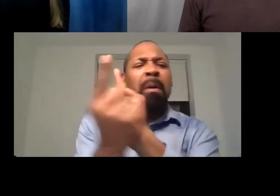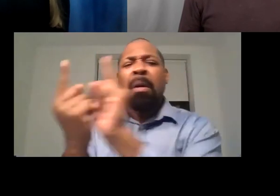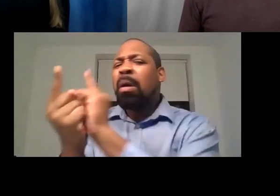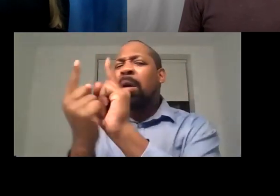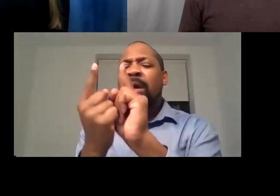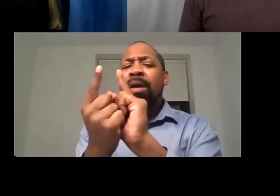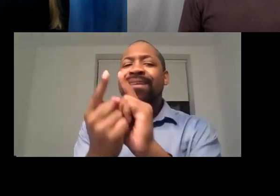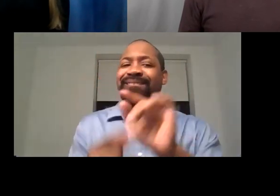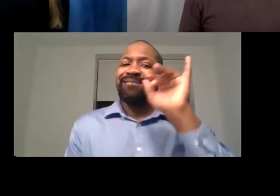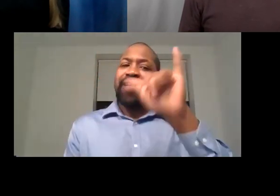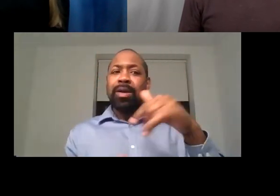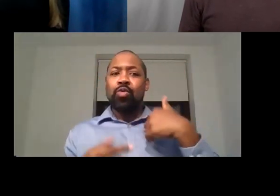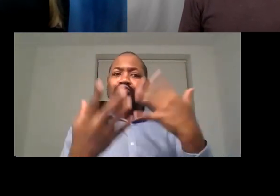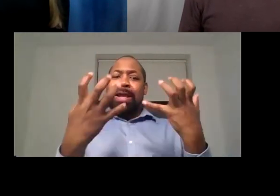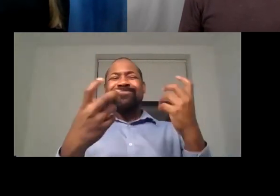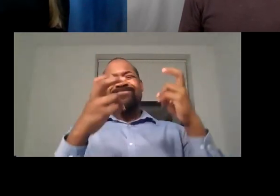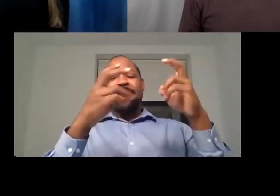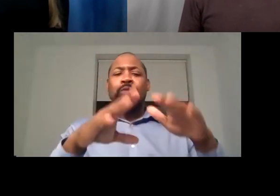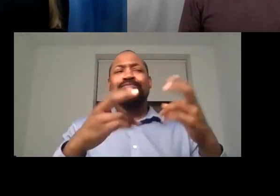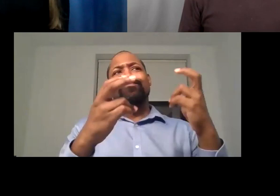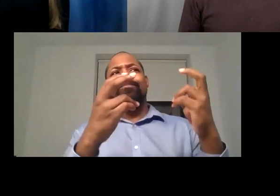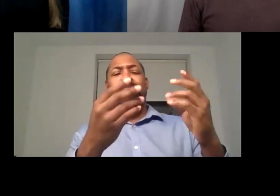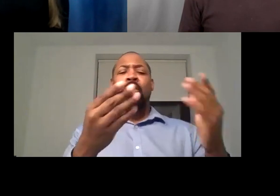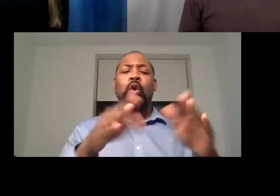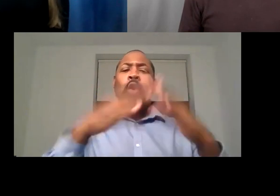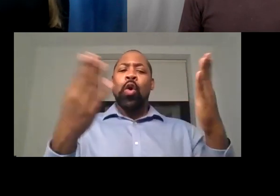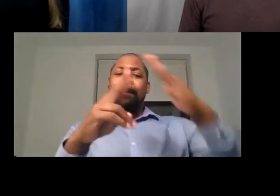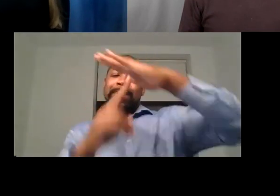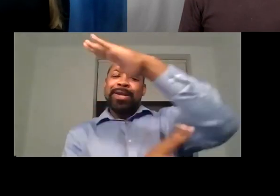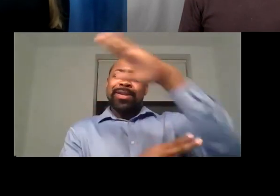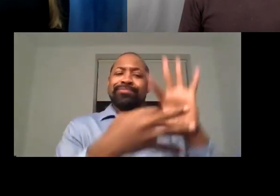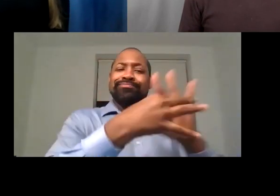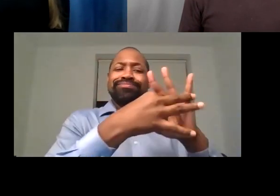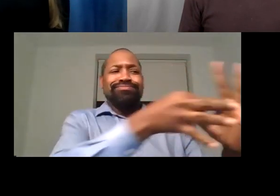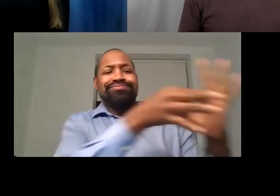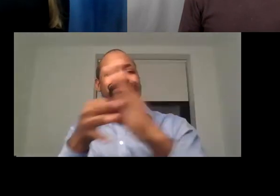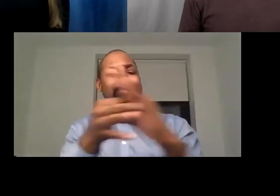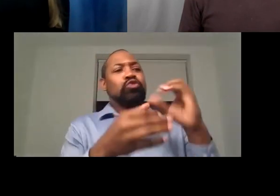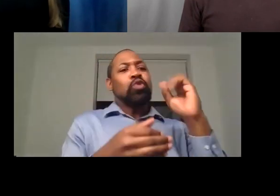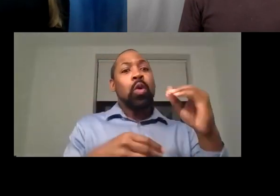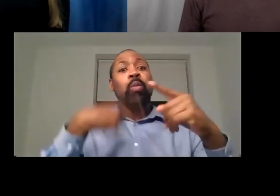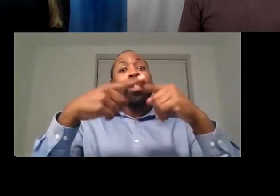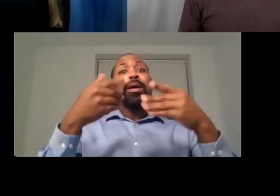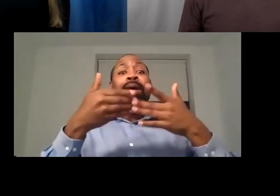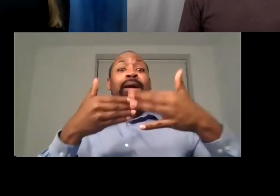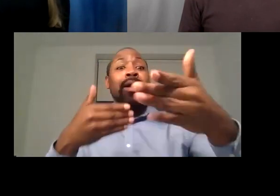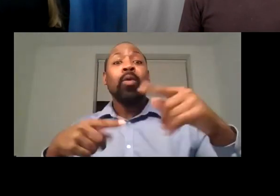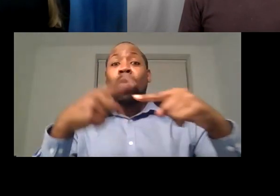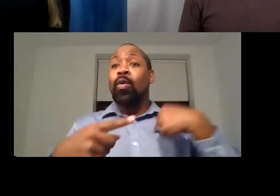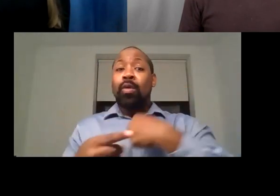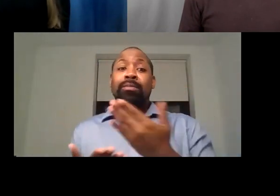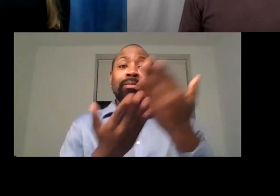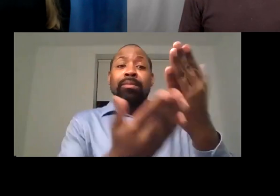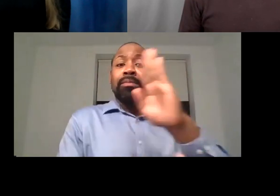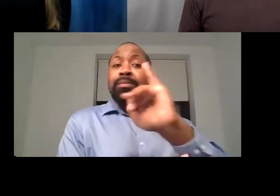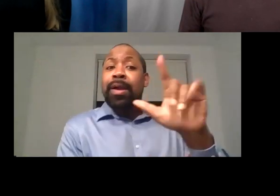What's that all about? What does the deaf world, the deaf and hard of hearing world look like? And it would open a bridge of communication